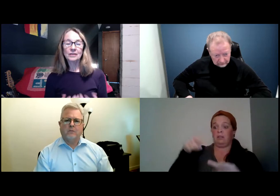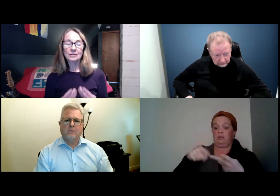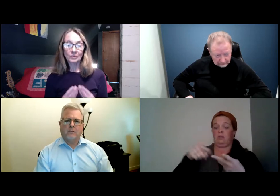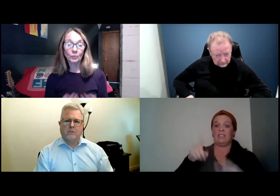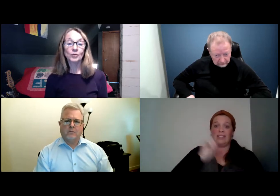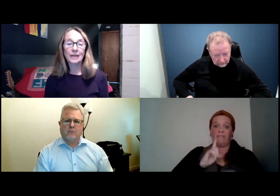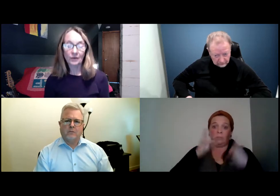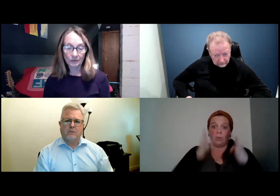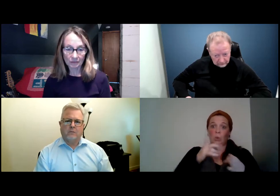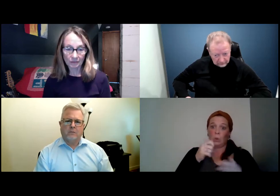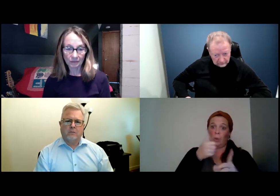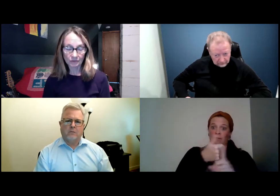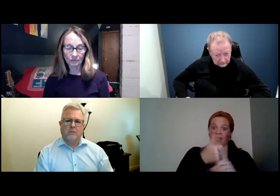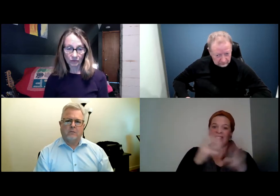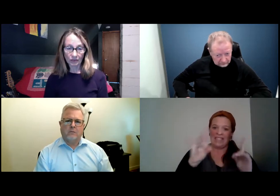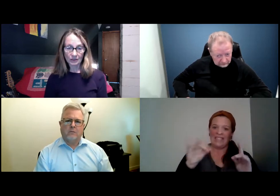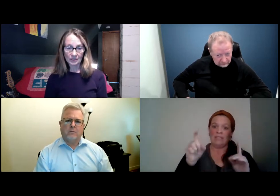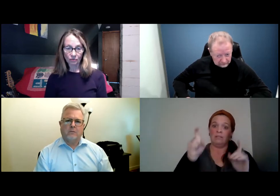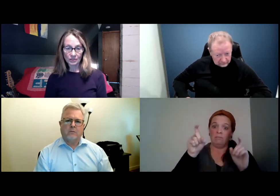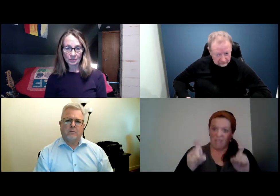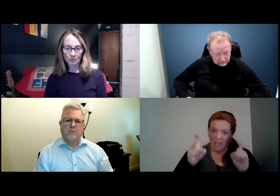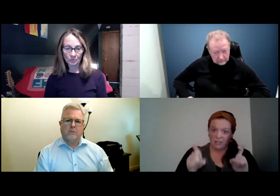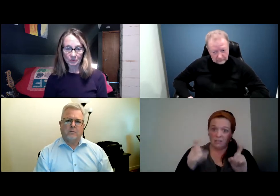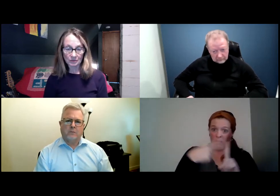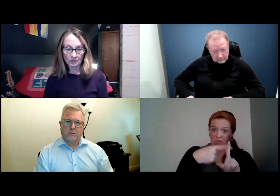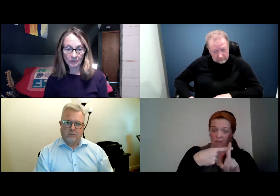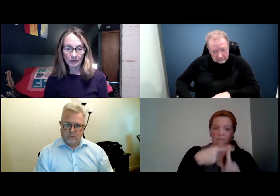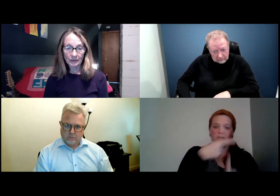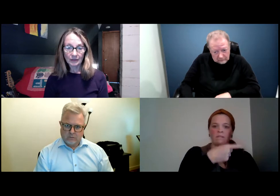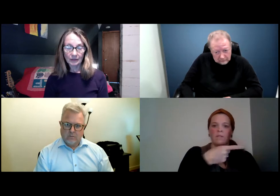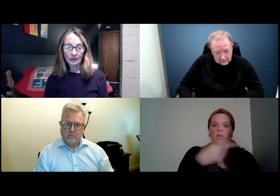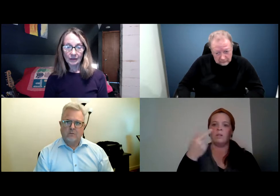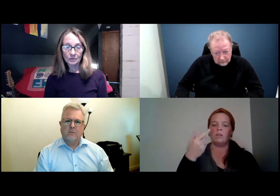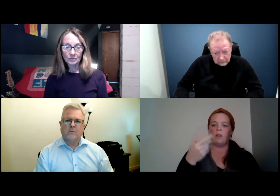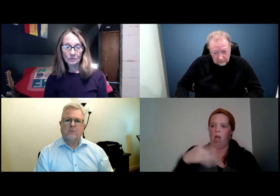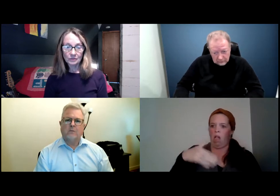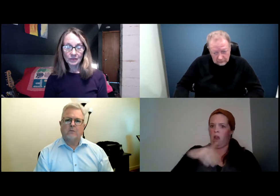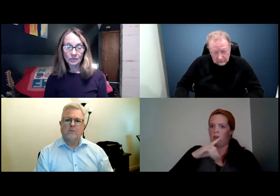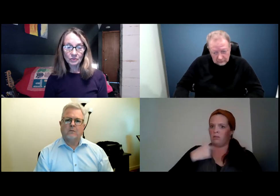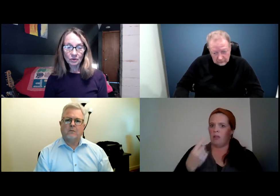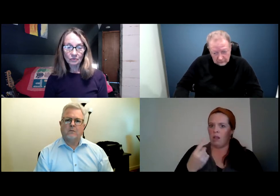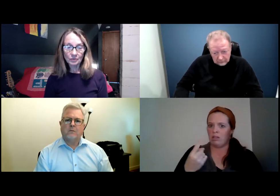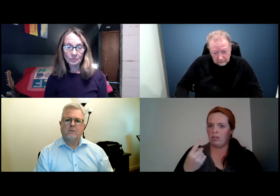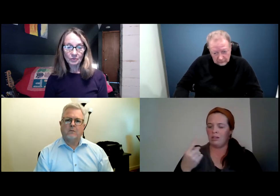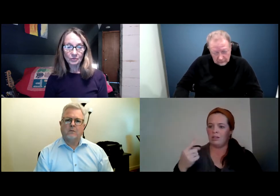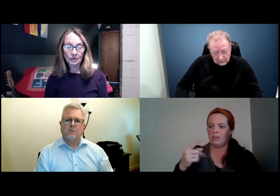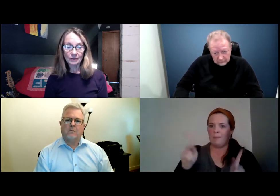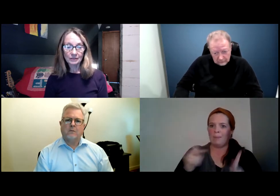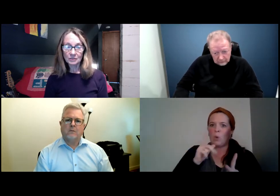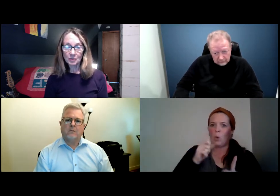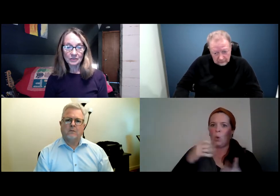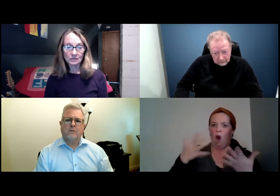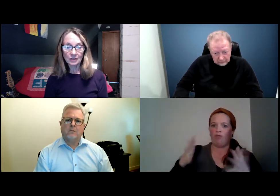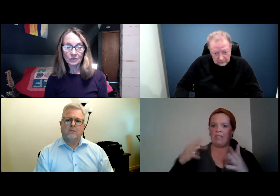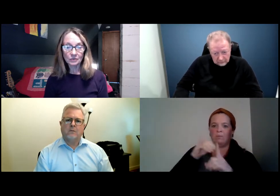do they get the word out, so for the contact tracing purposes? Because I do know of people who